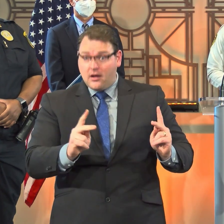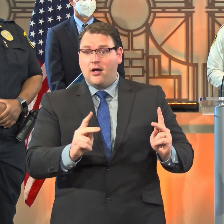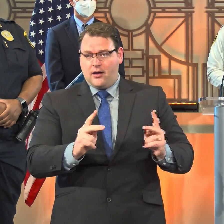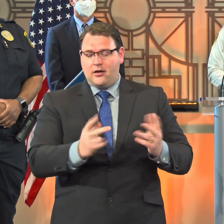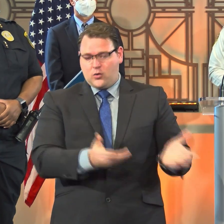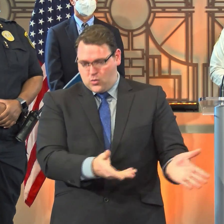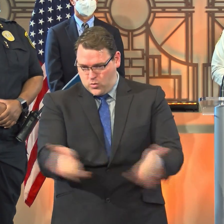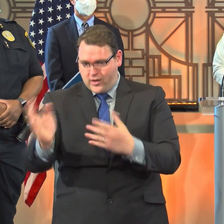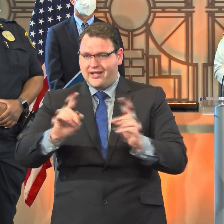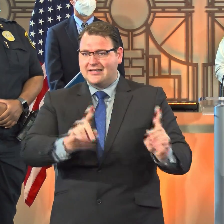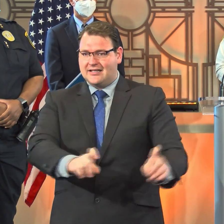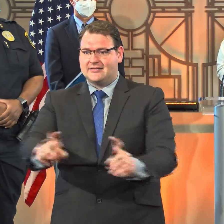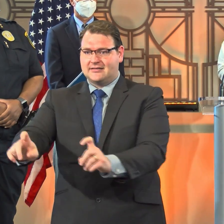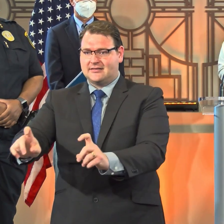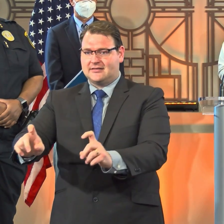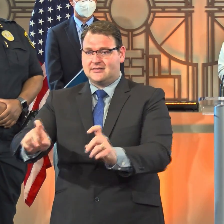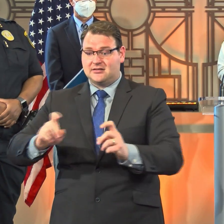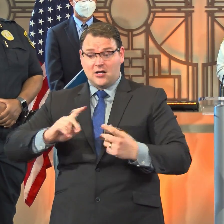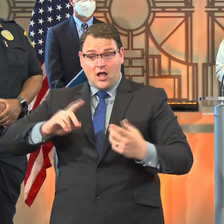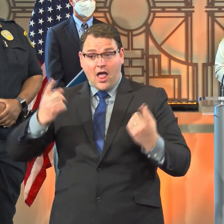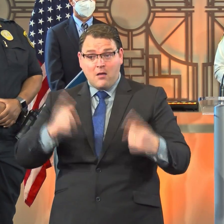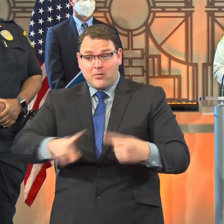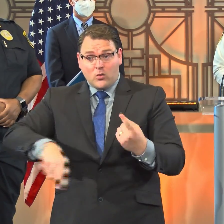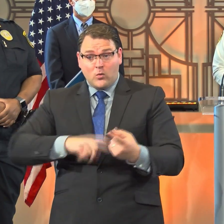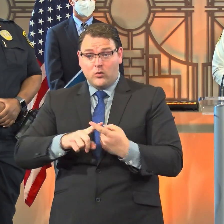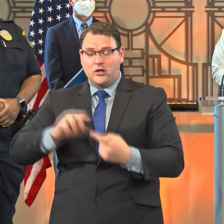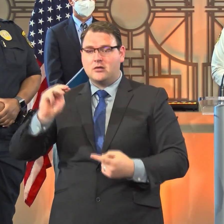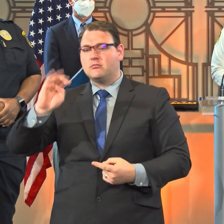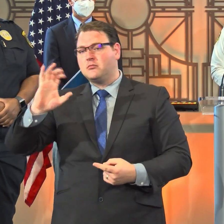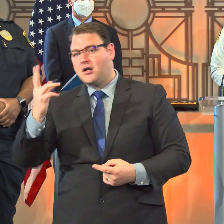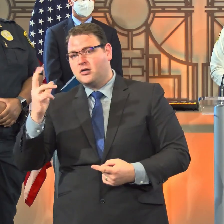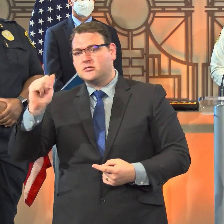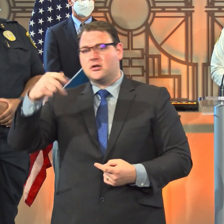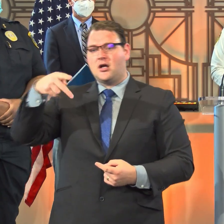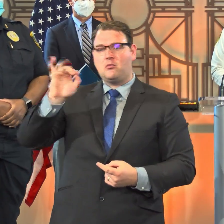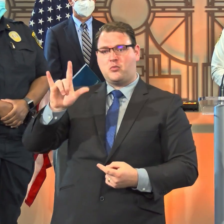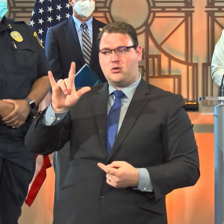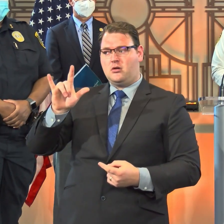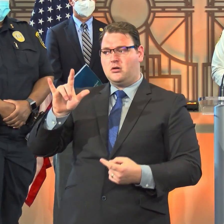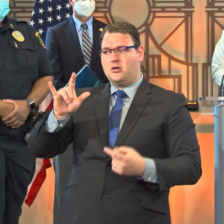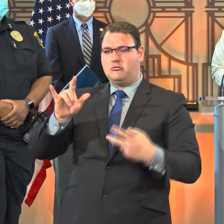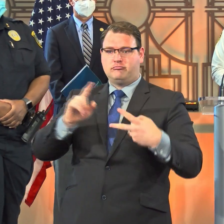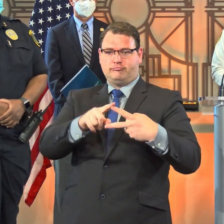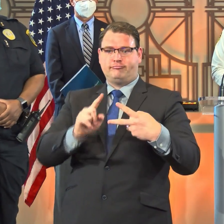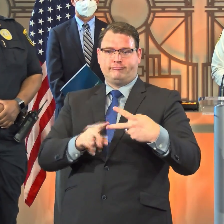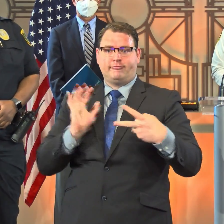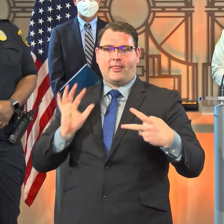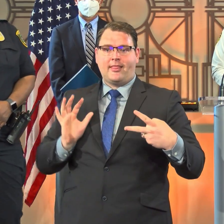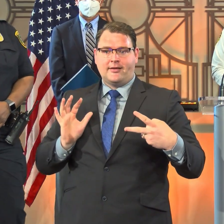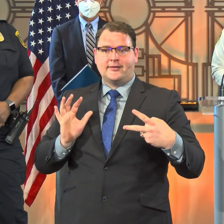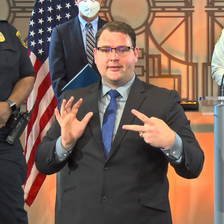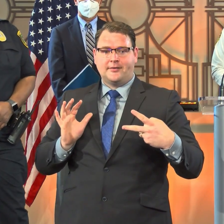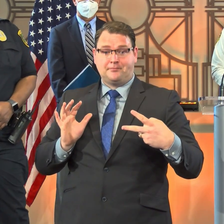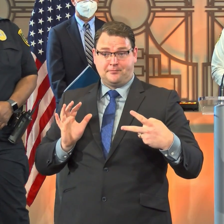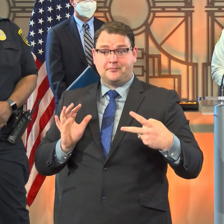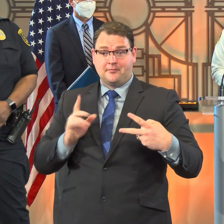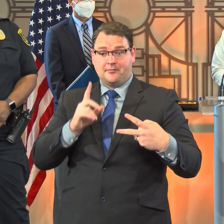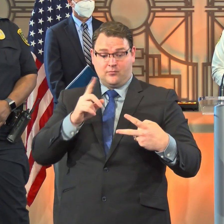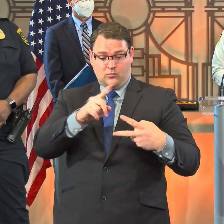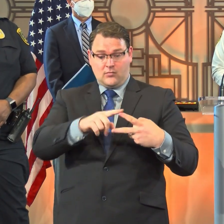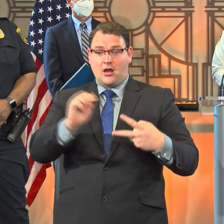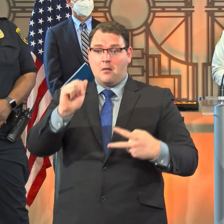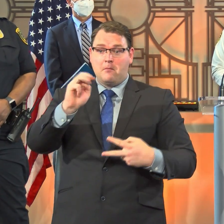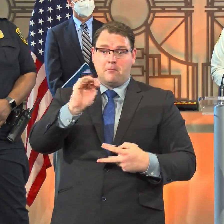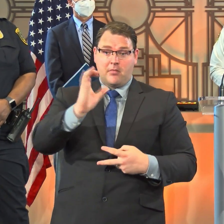and April, we were just testing people who were symptomatic, had signs and symptoms,